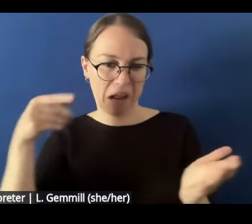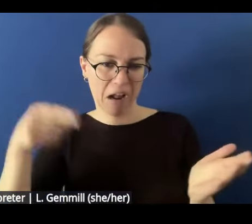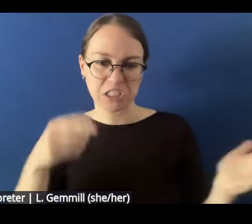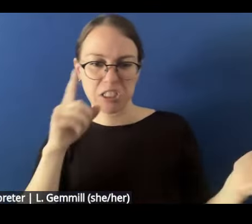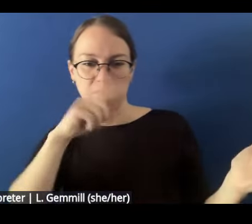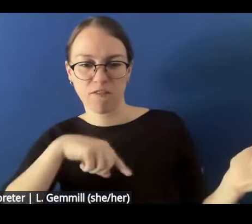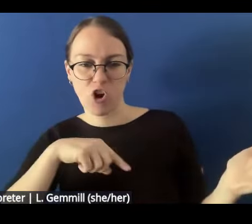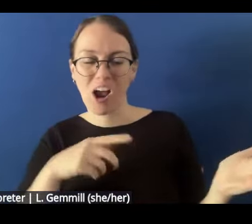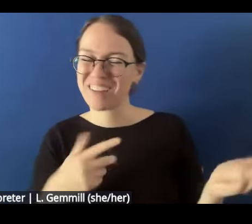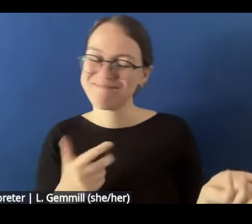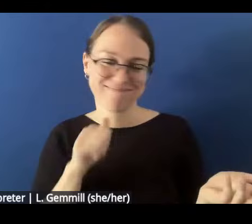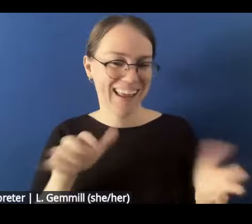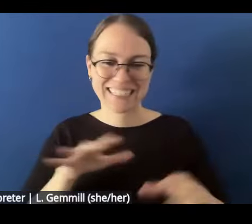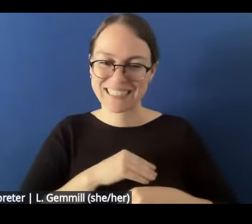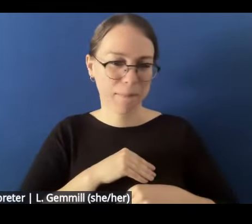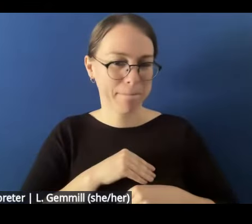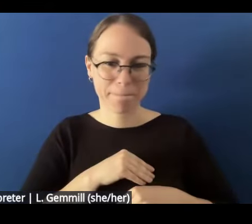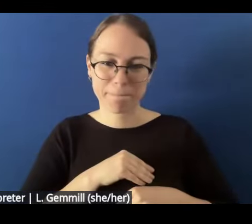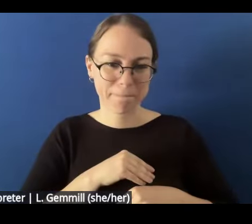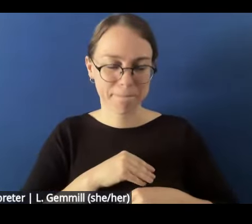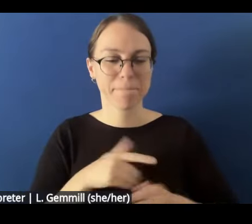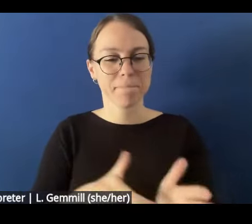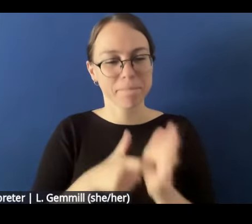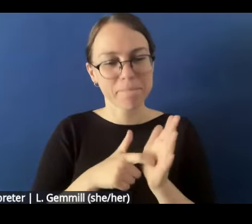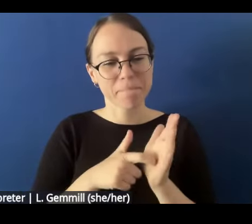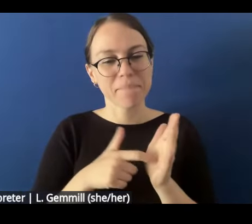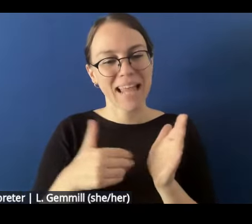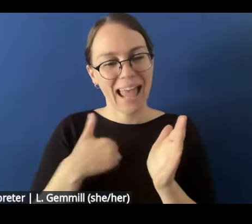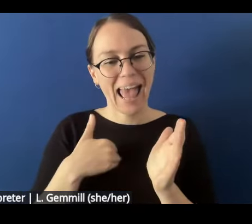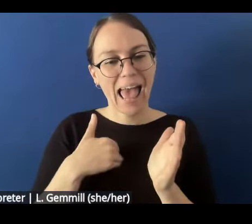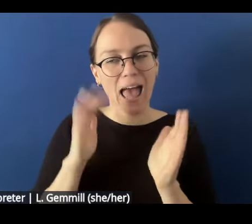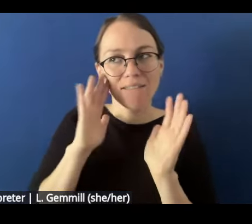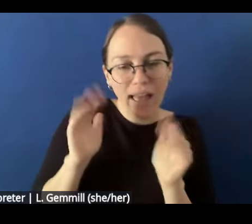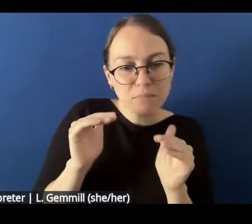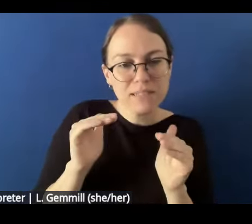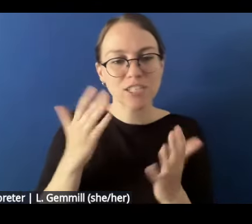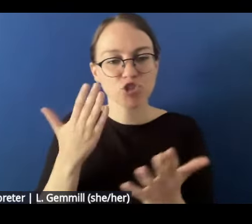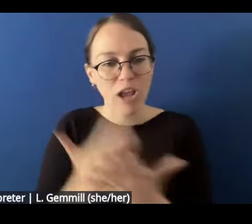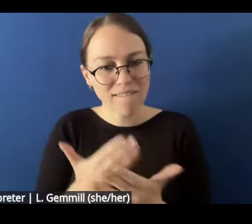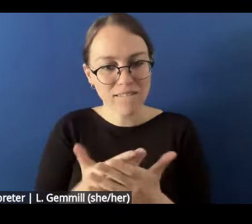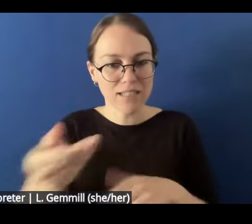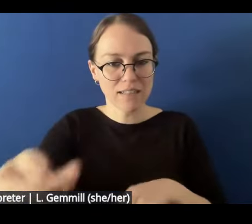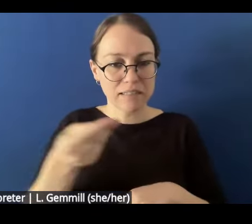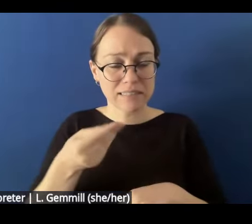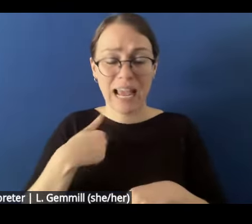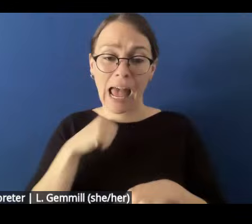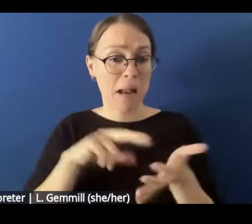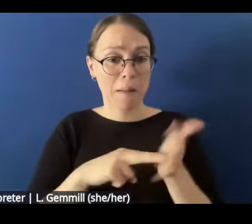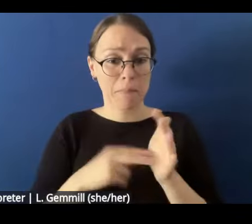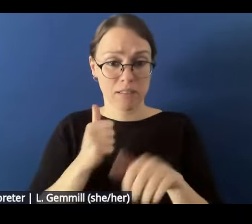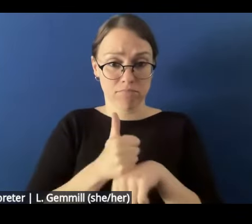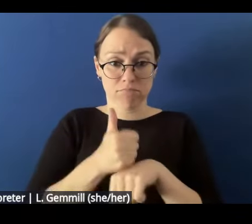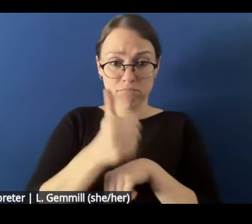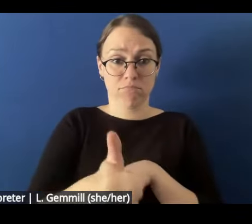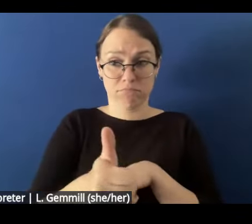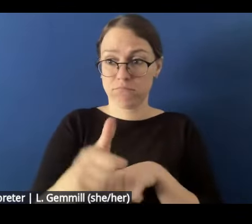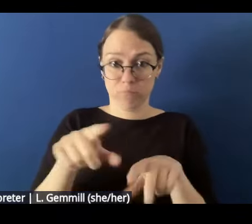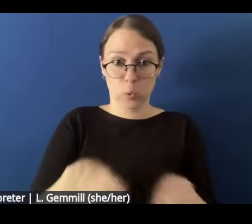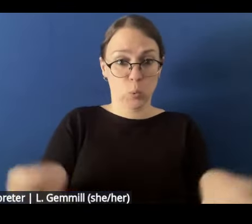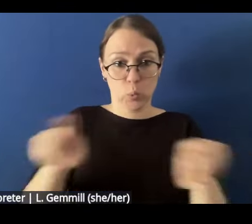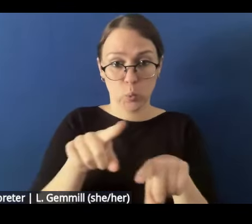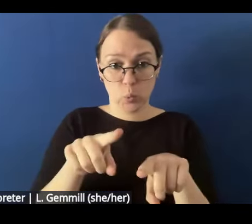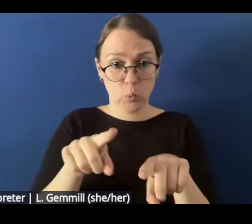not suggesting in any way that that was done here. Just wanting to document what that threshold is for us to go